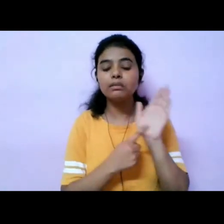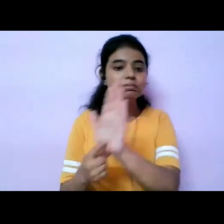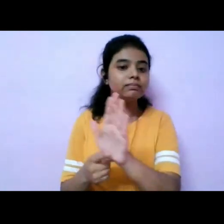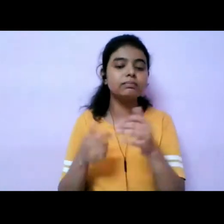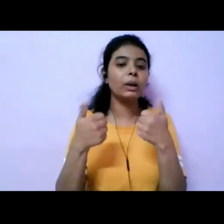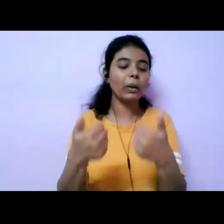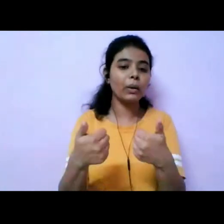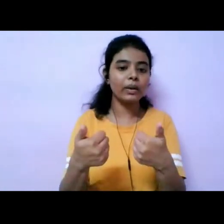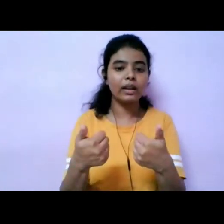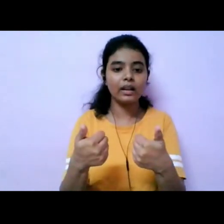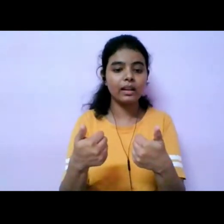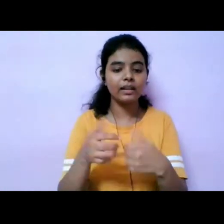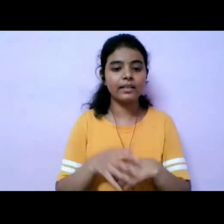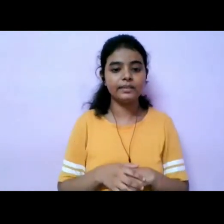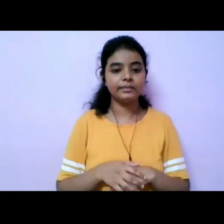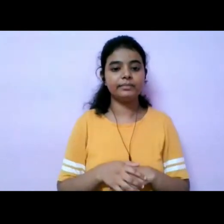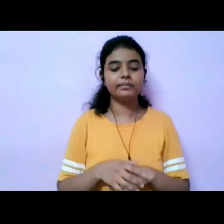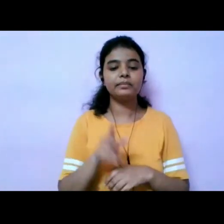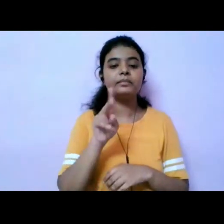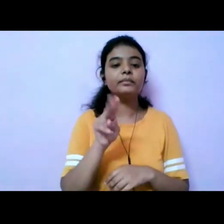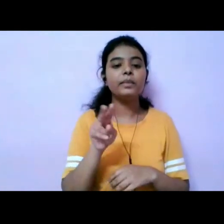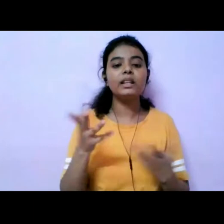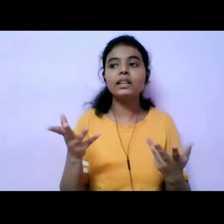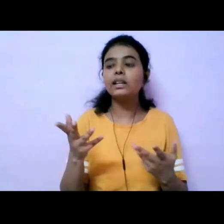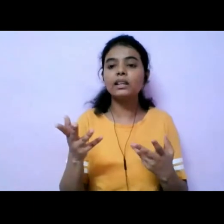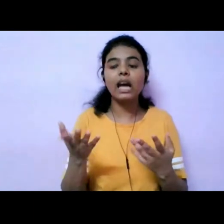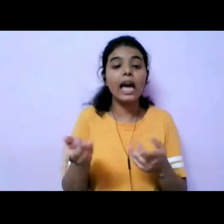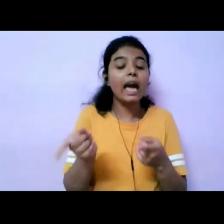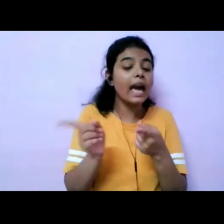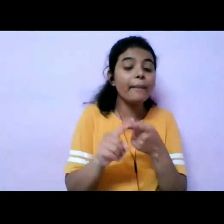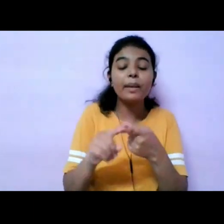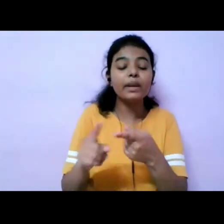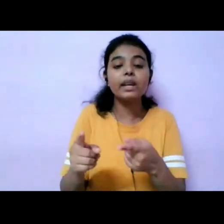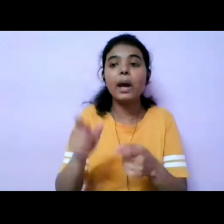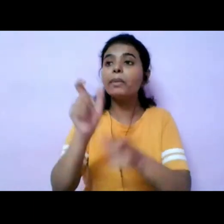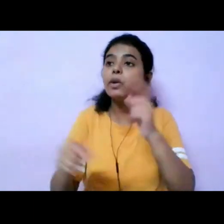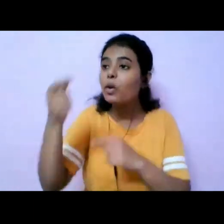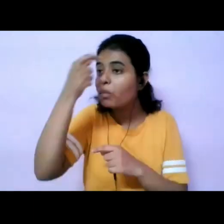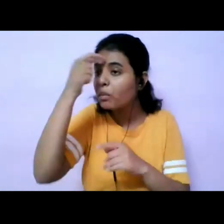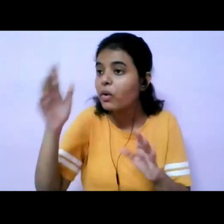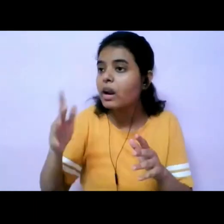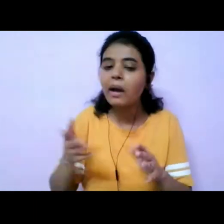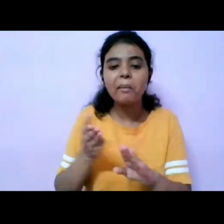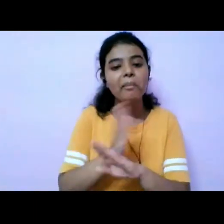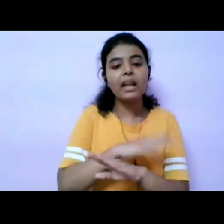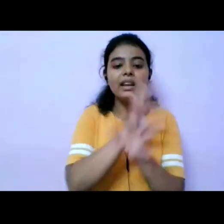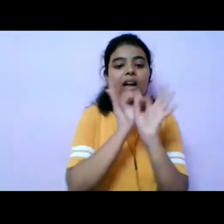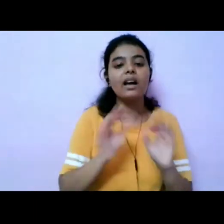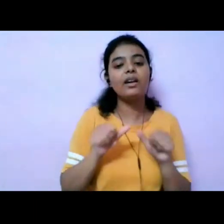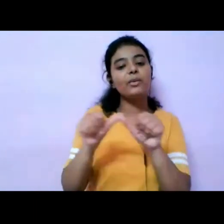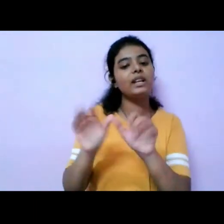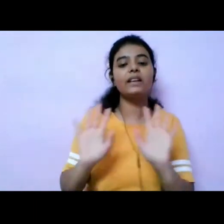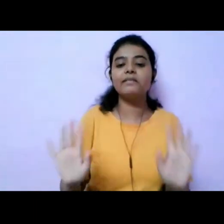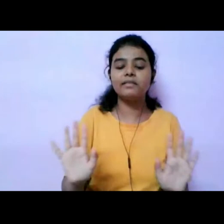proleptic. That is, I'm anticipating possible objections in order to answer them in advance. Okay,